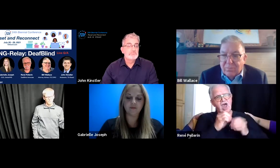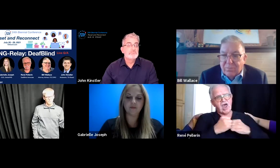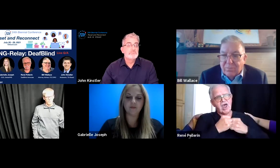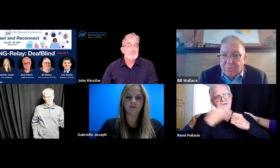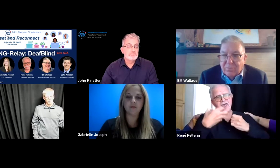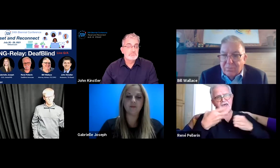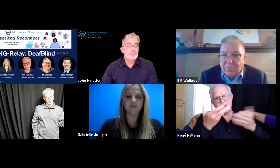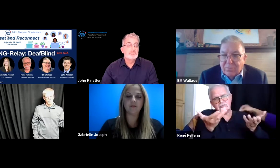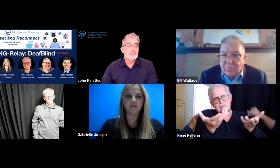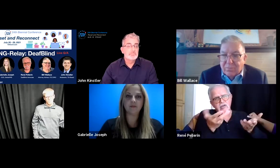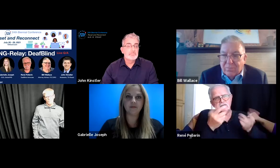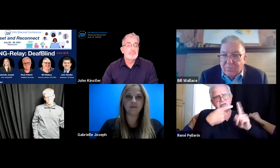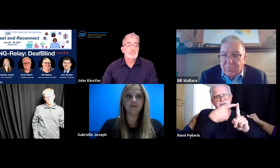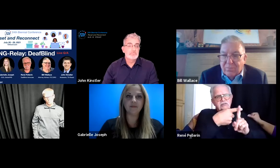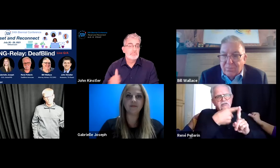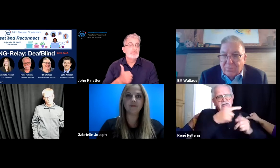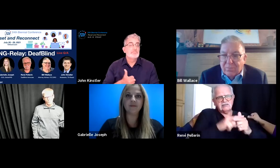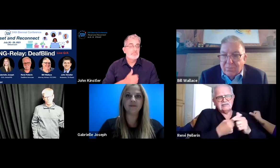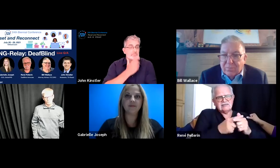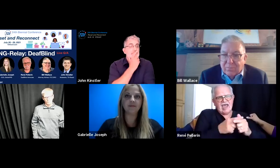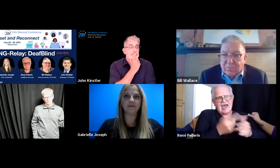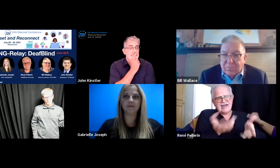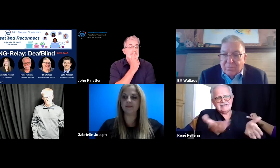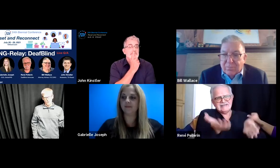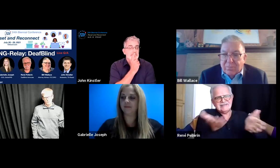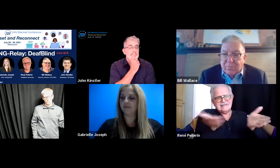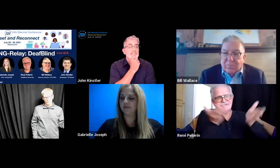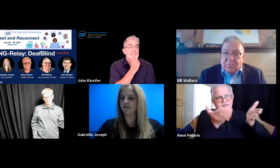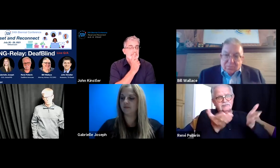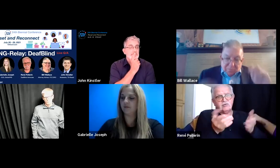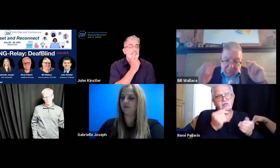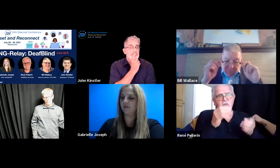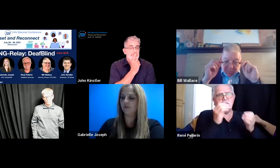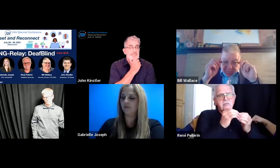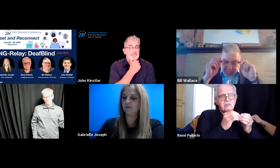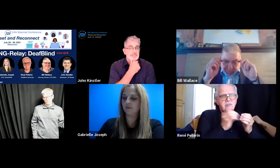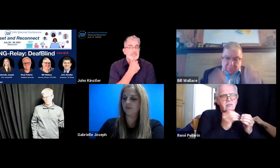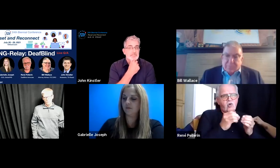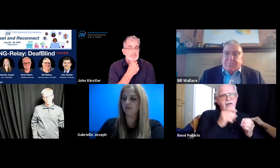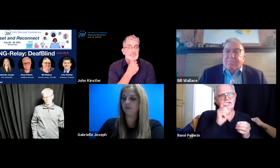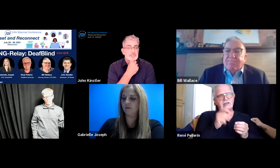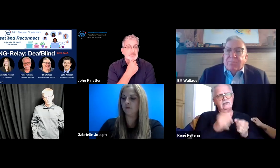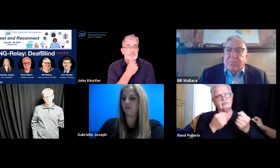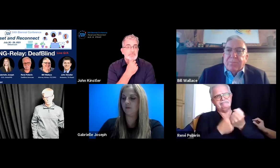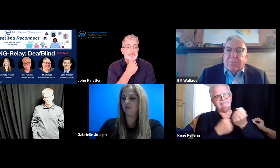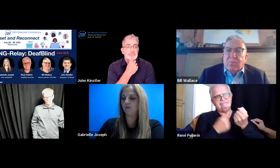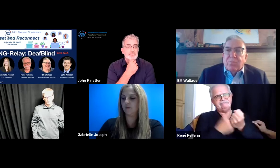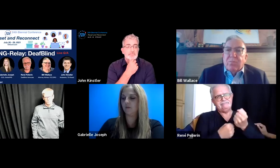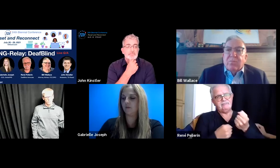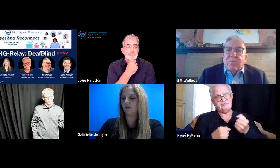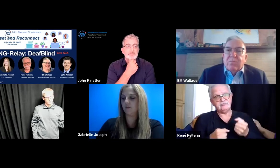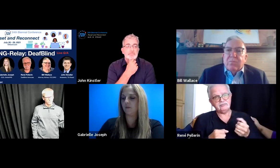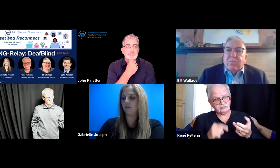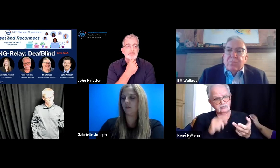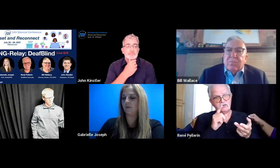back and forth. And so you just add a different service onto what's already made. So something that we can, a starting point. So that way